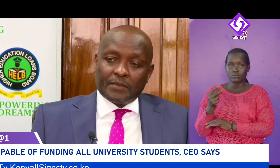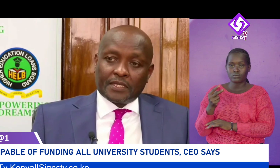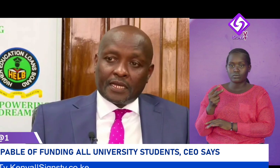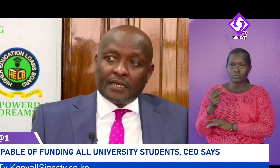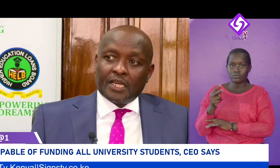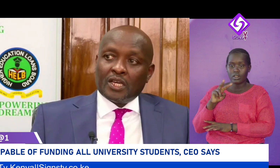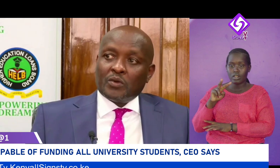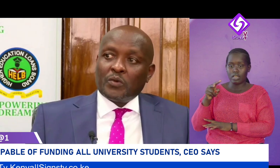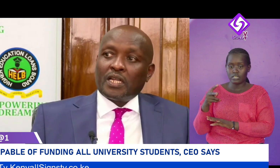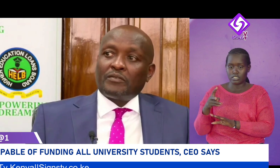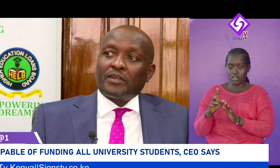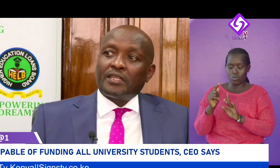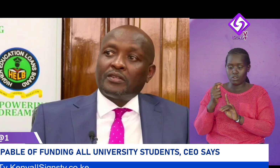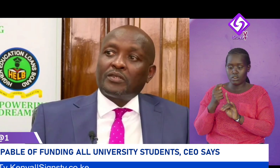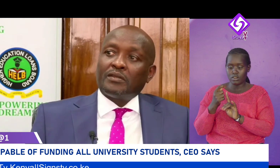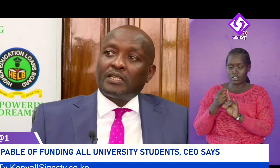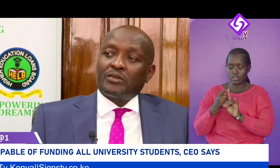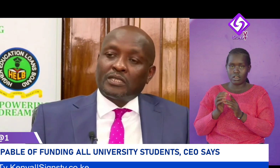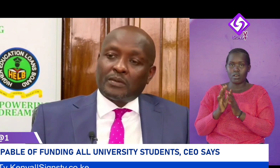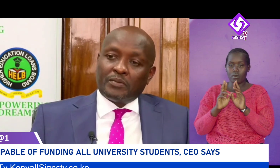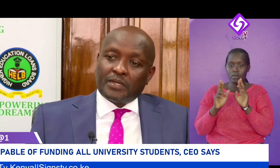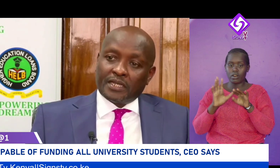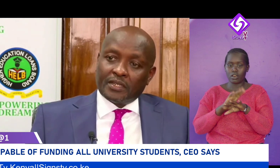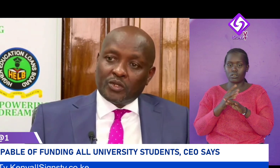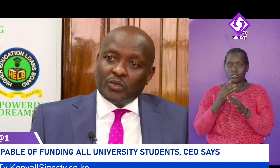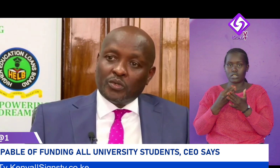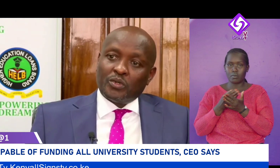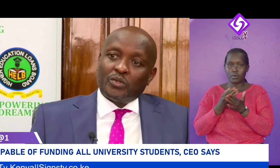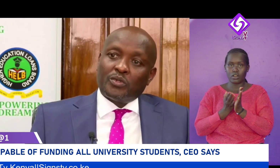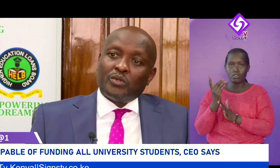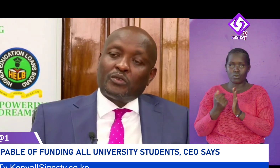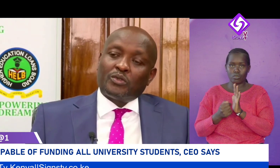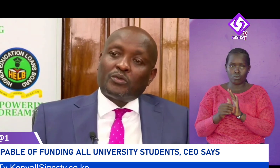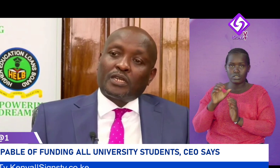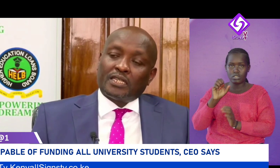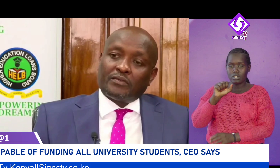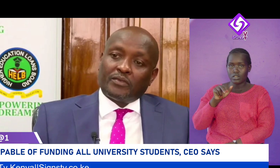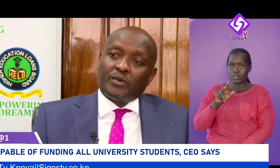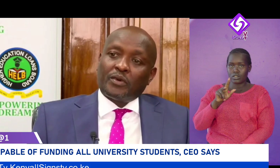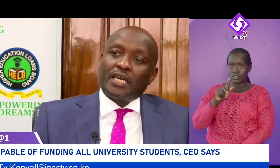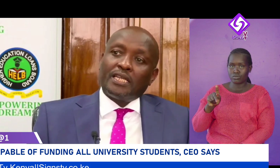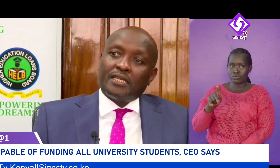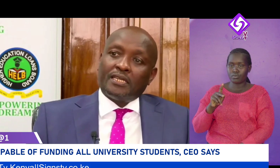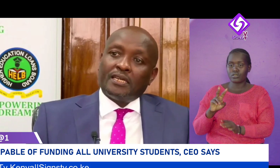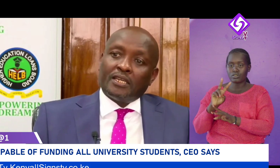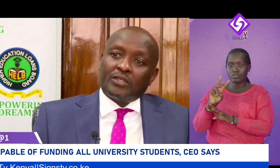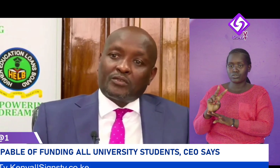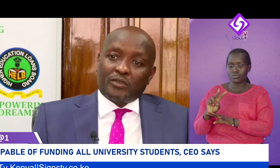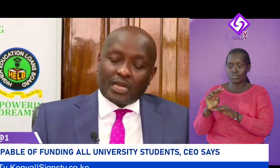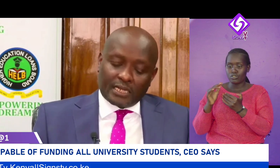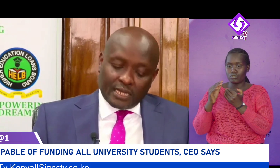semester, we will have already gotten money through supplementary 2 to cater for any shortfall that